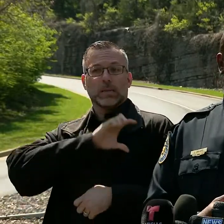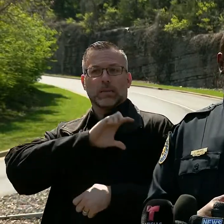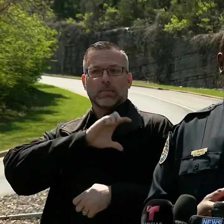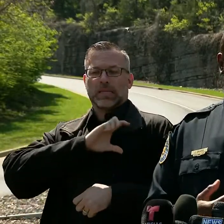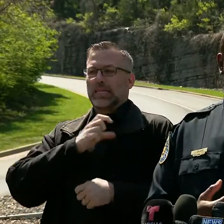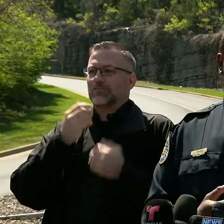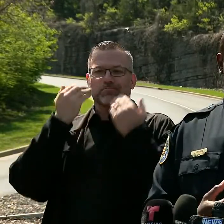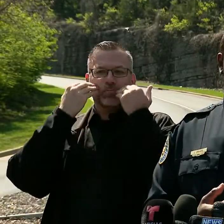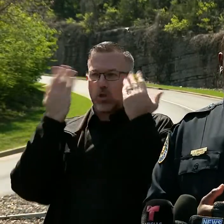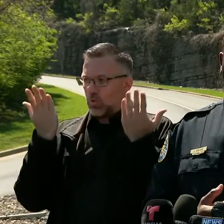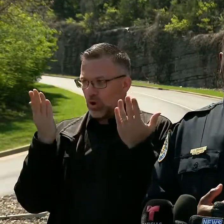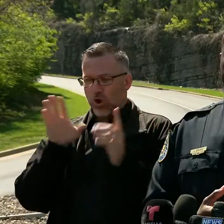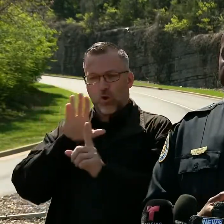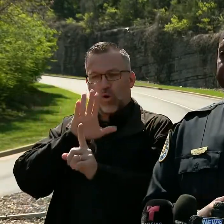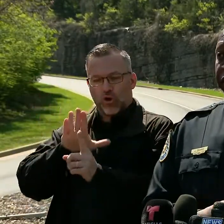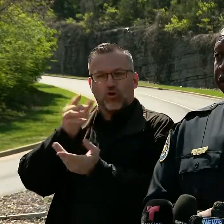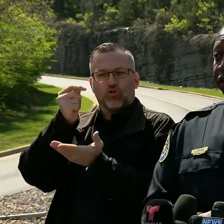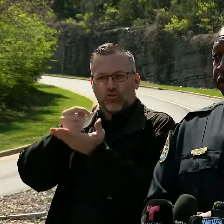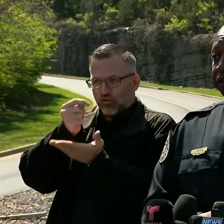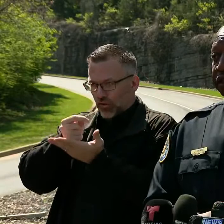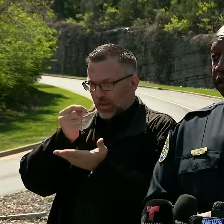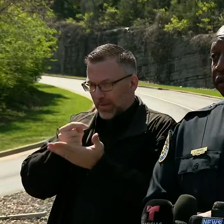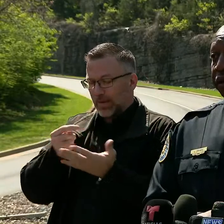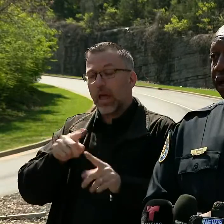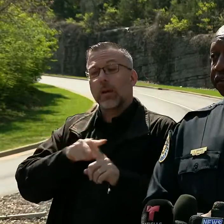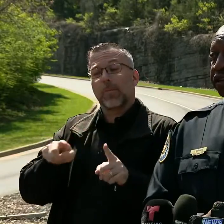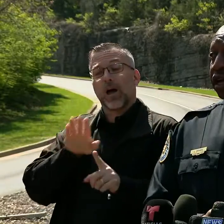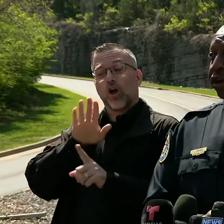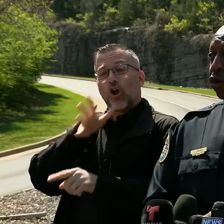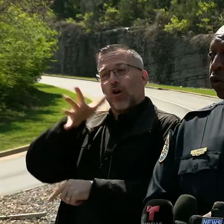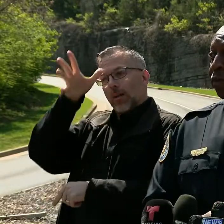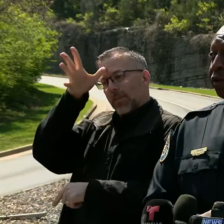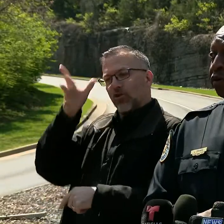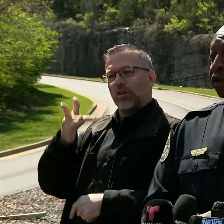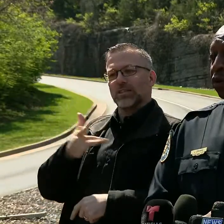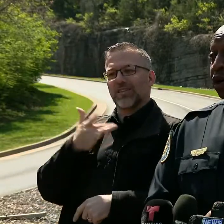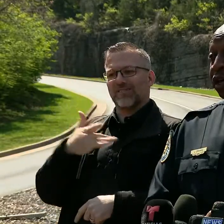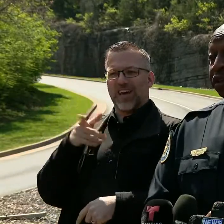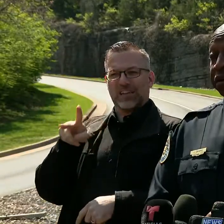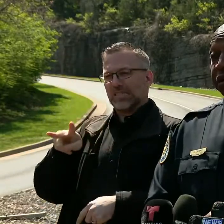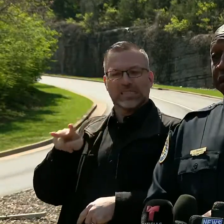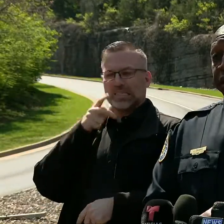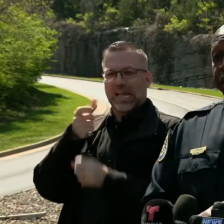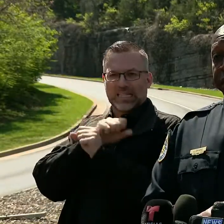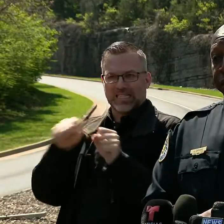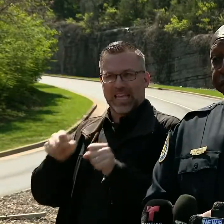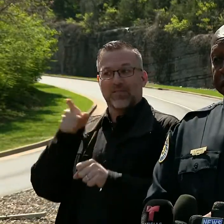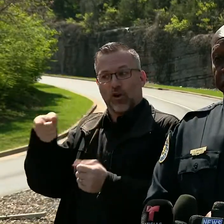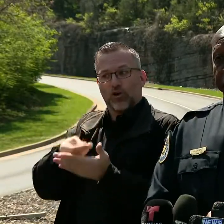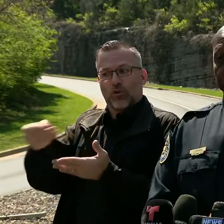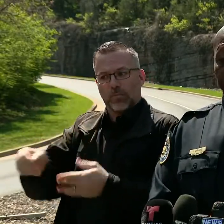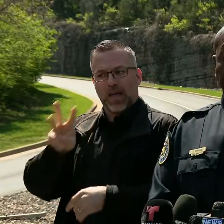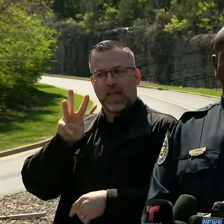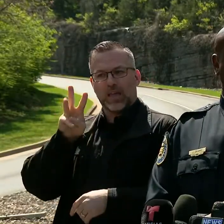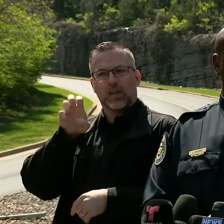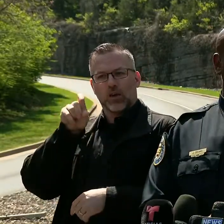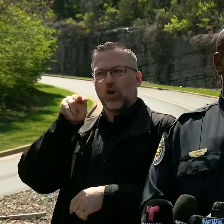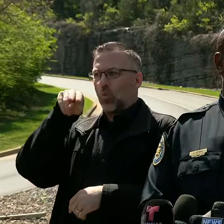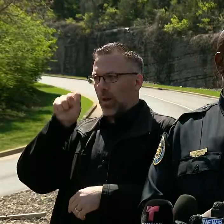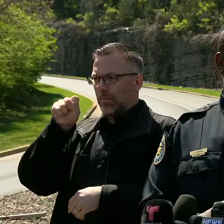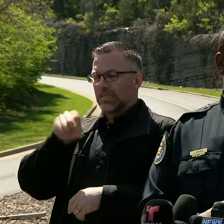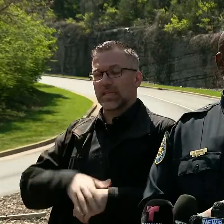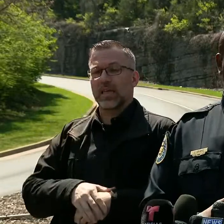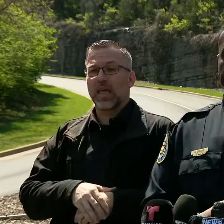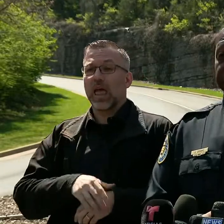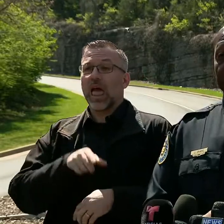treatment she was receiving, but her parents felt that she should not own weapons. They were under the impression that was when she sold